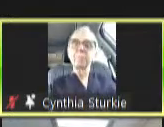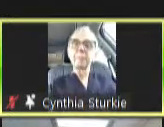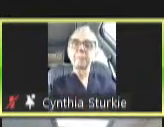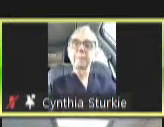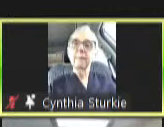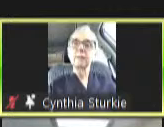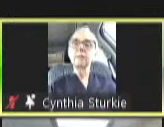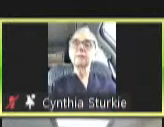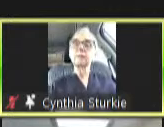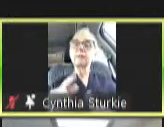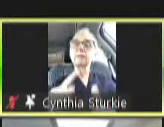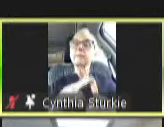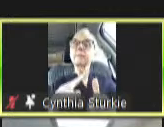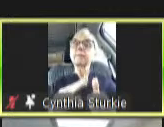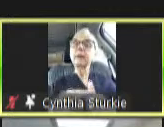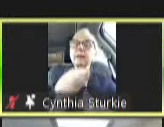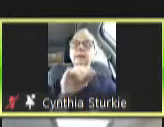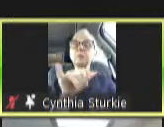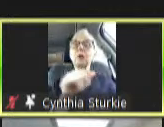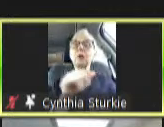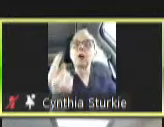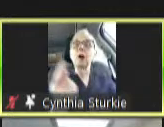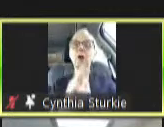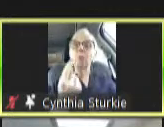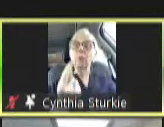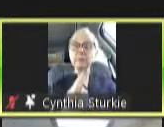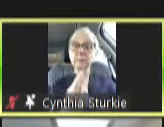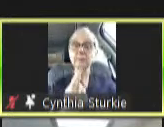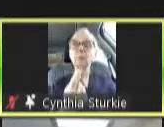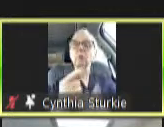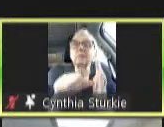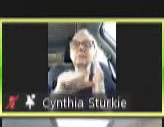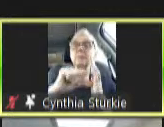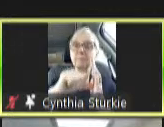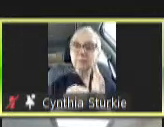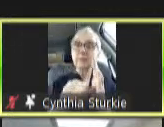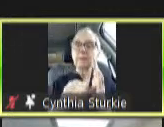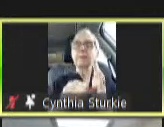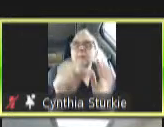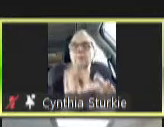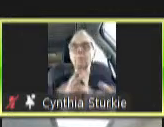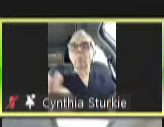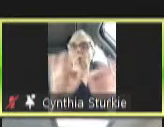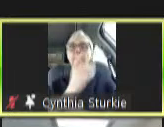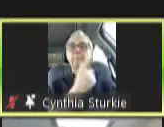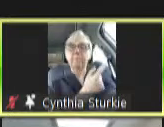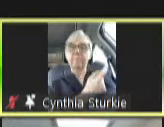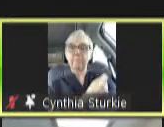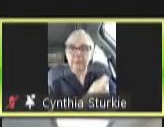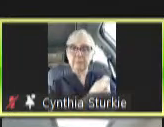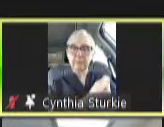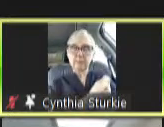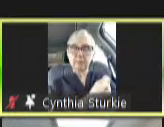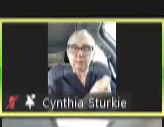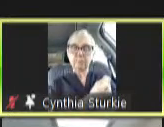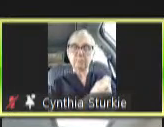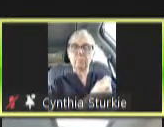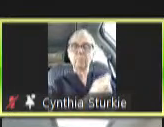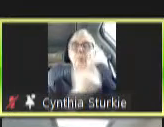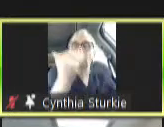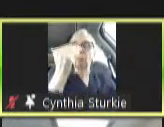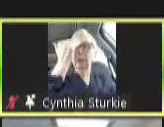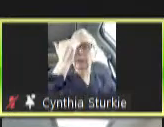then, as always, really just want to reiterate the importance of getting vaccinated. And we know that there's